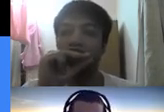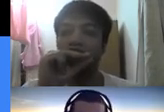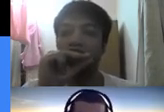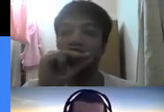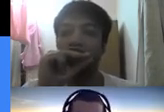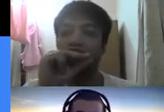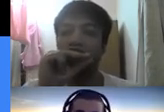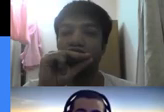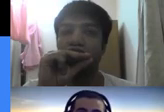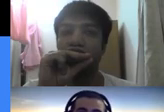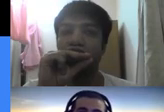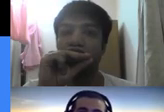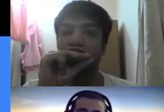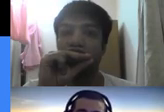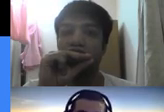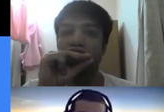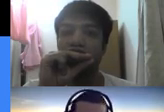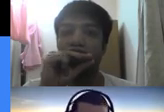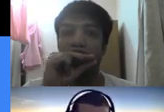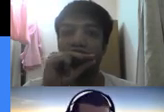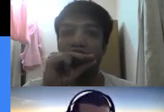depth sensors right now.